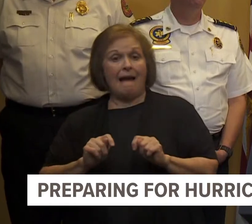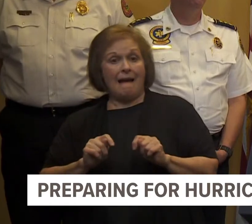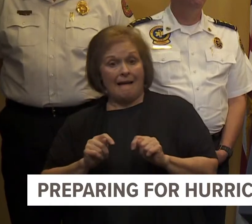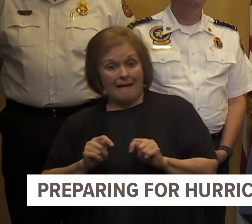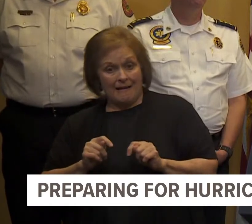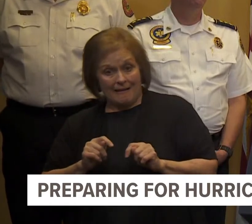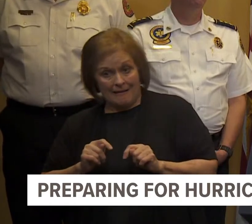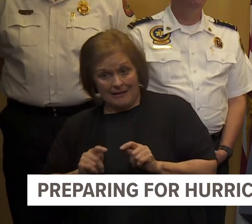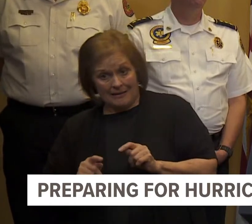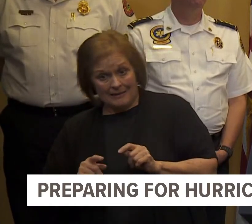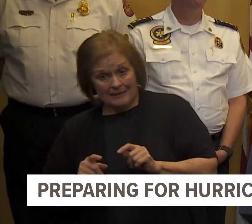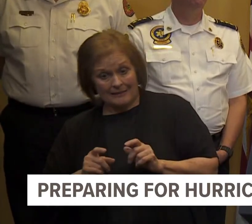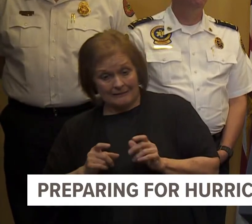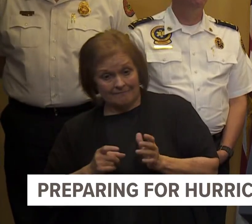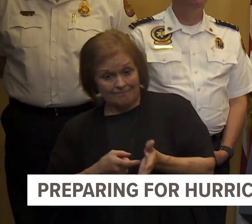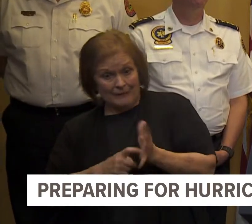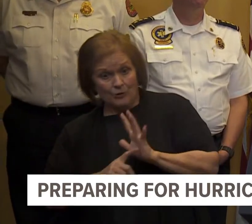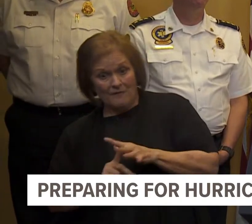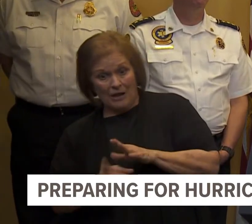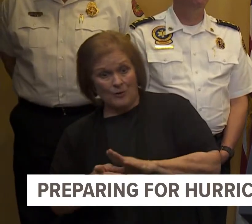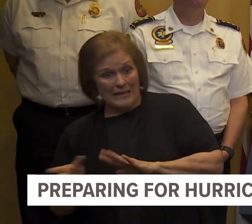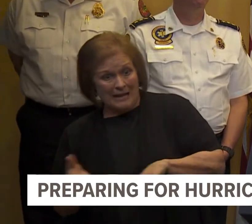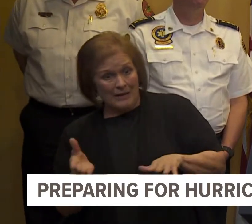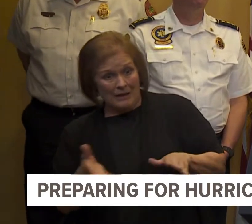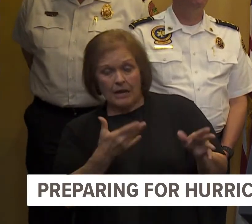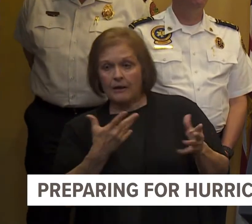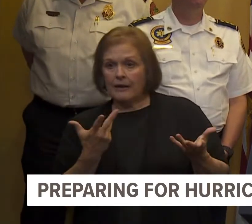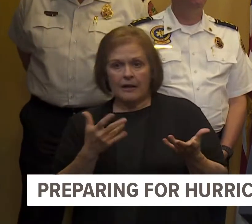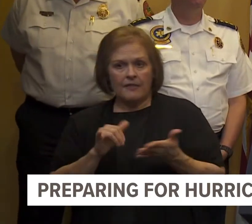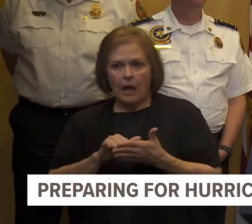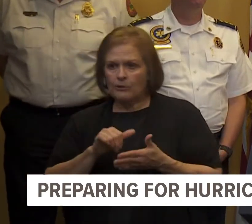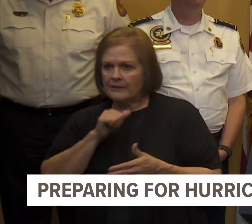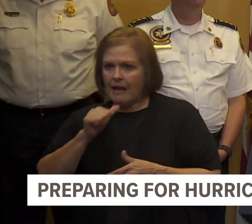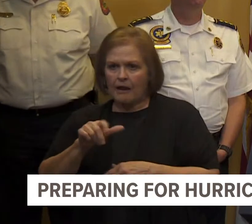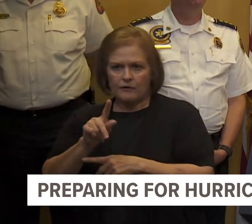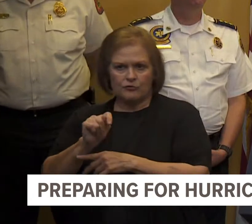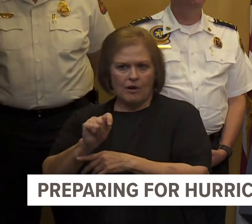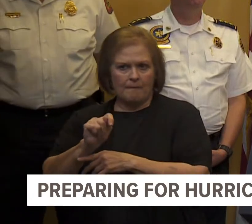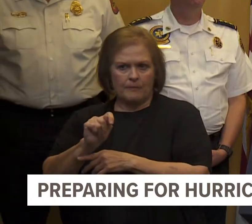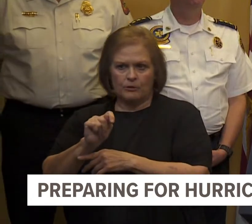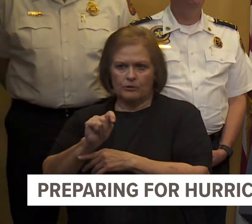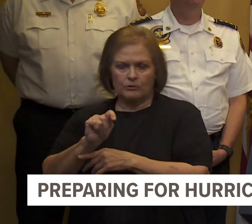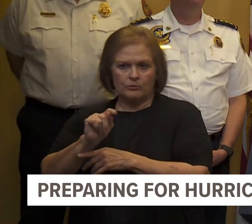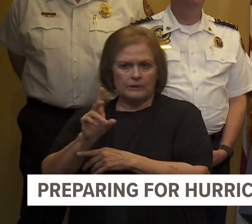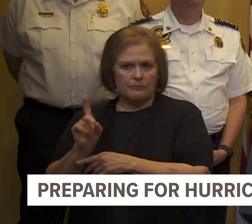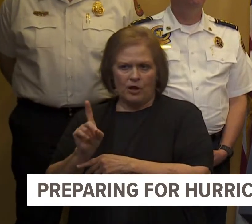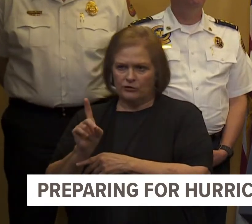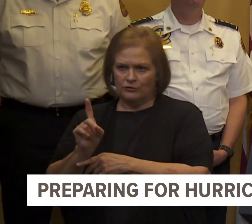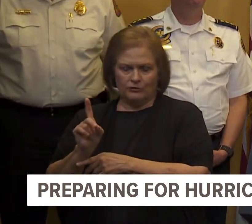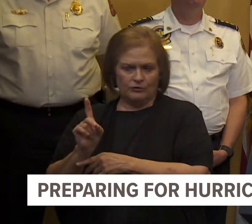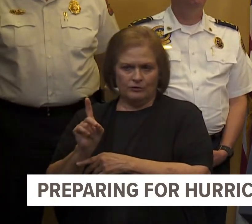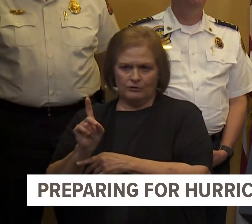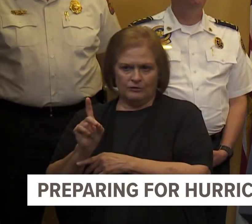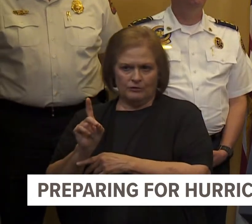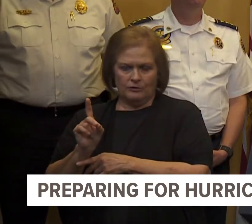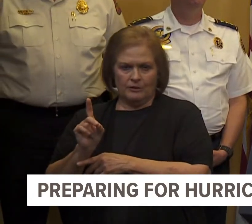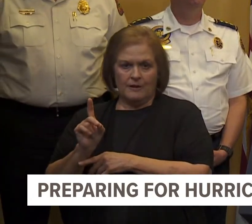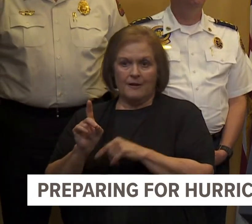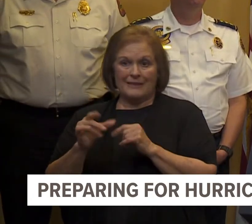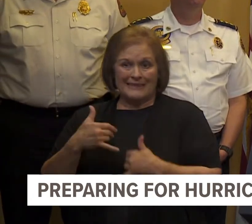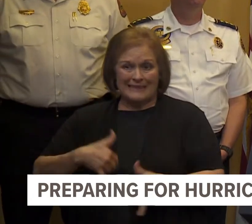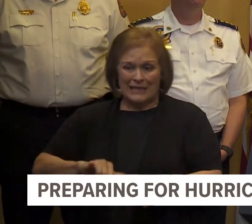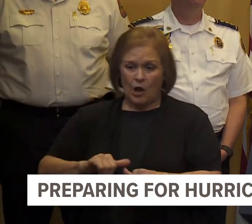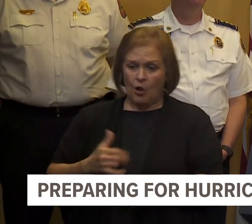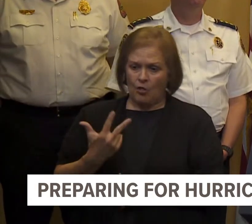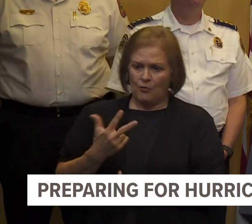of here as far as a mandatory evacuation, that wasn't even a tropical depression. Okay? It was still 3